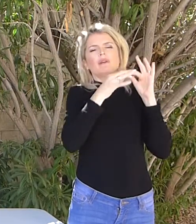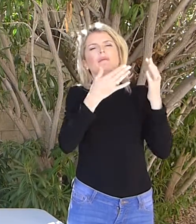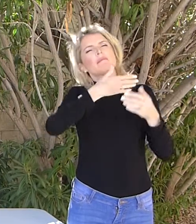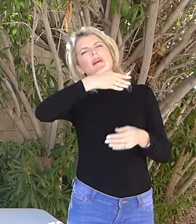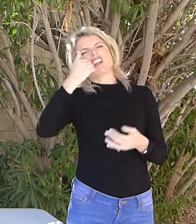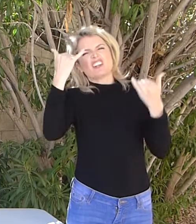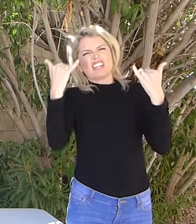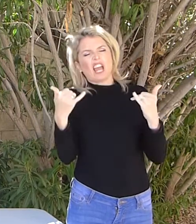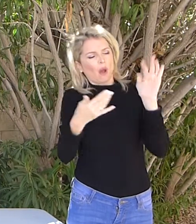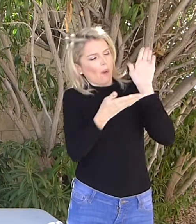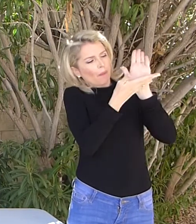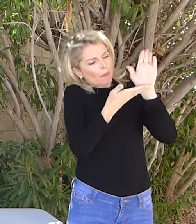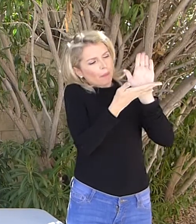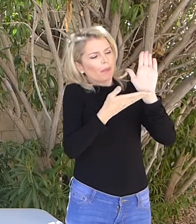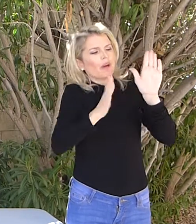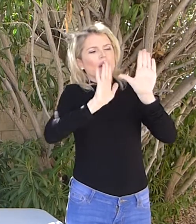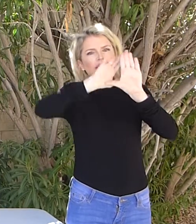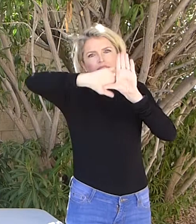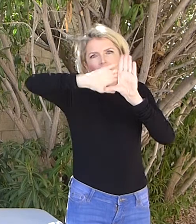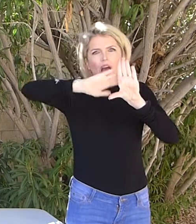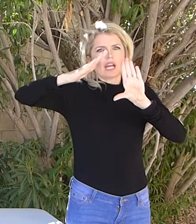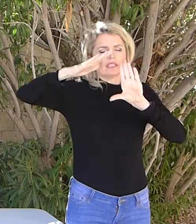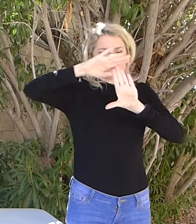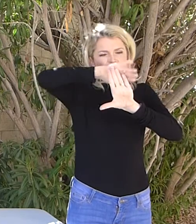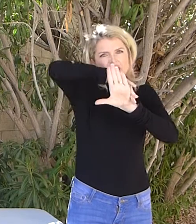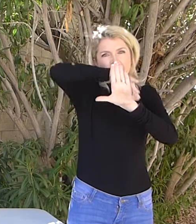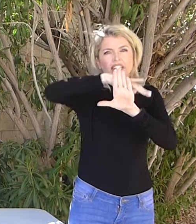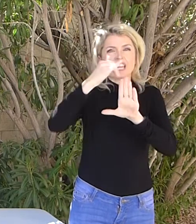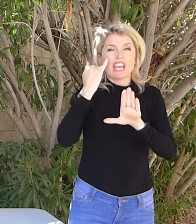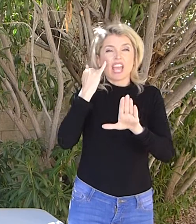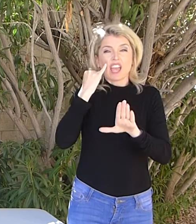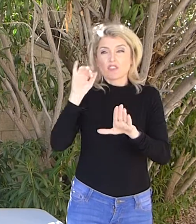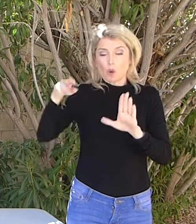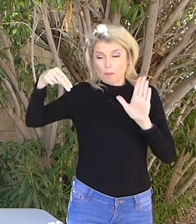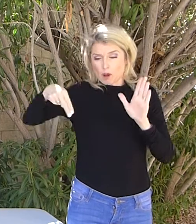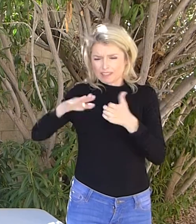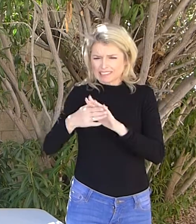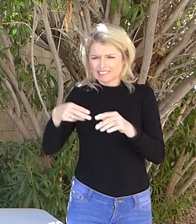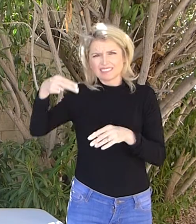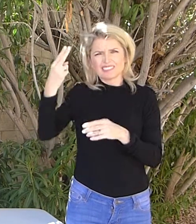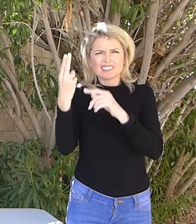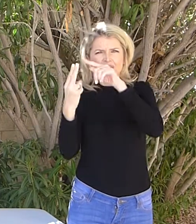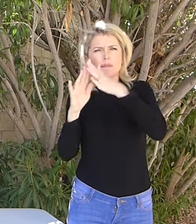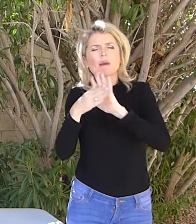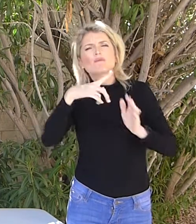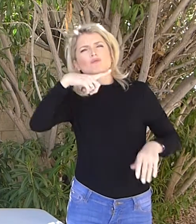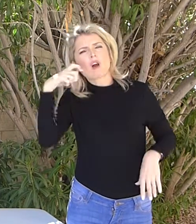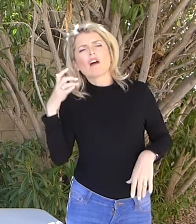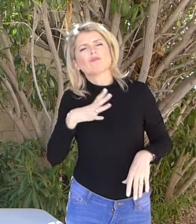now. If your brush starts to get a little dry, you can dip it in water.